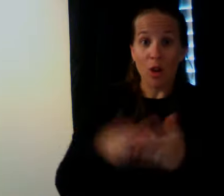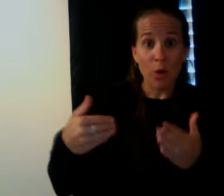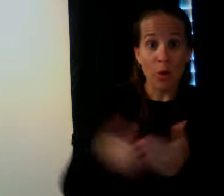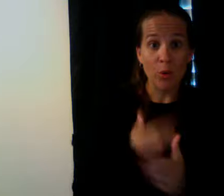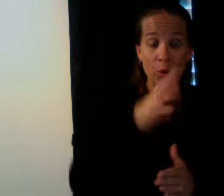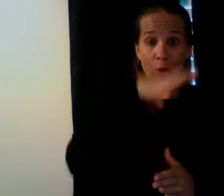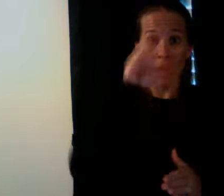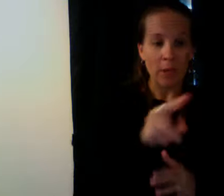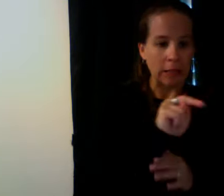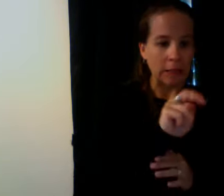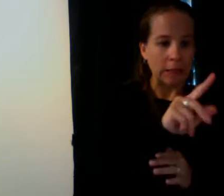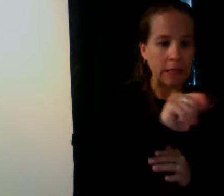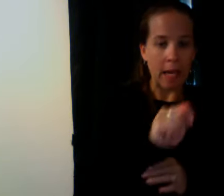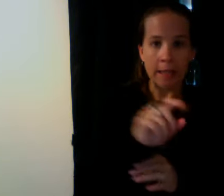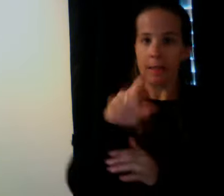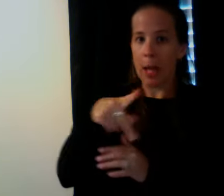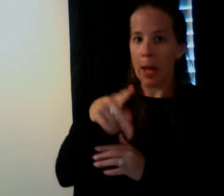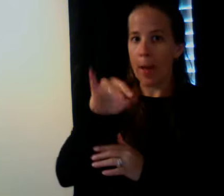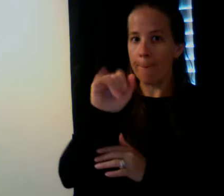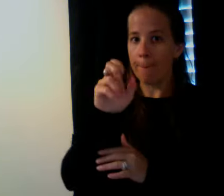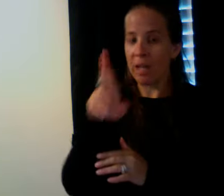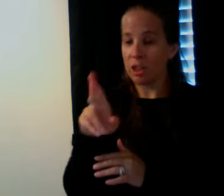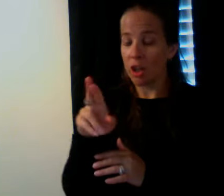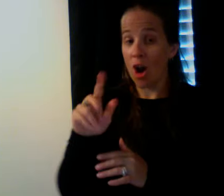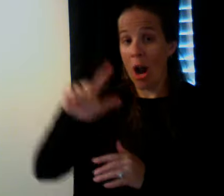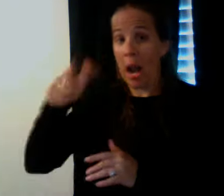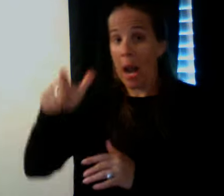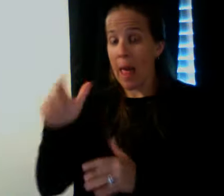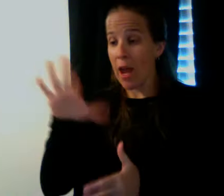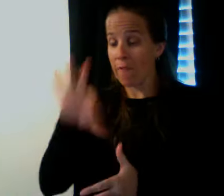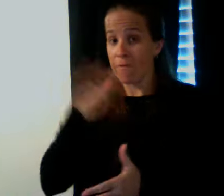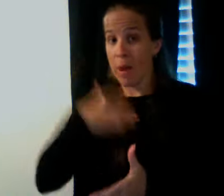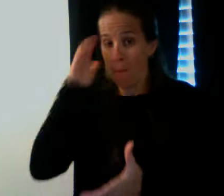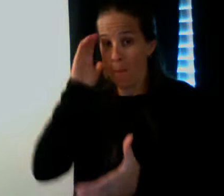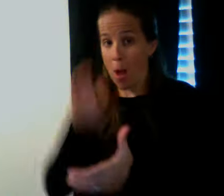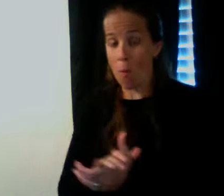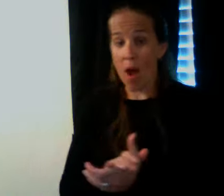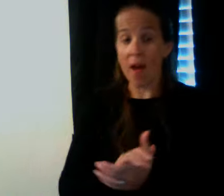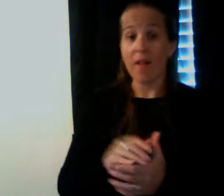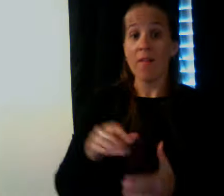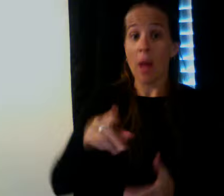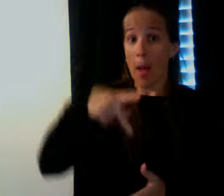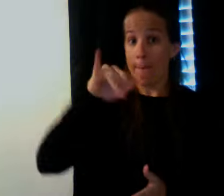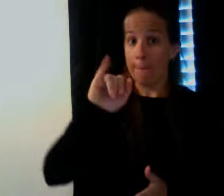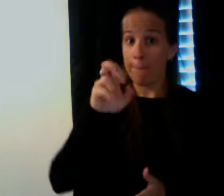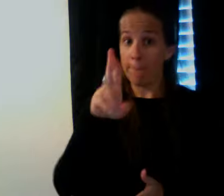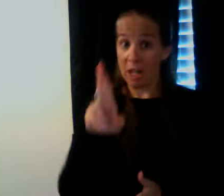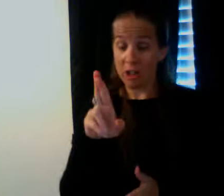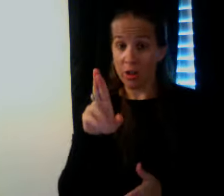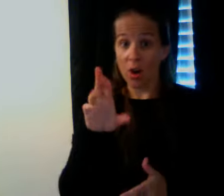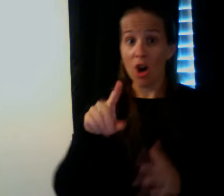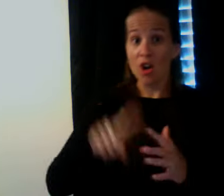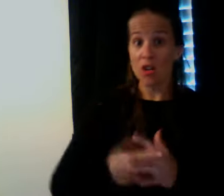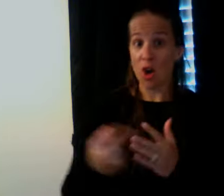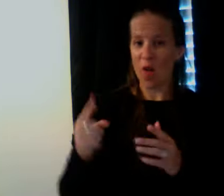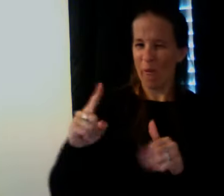in love with an amazing woman who would become my wife. Pixar went on to create the world's first computer animated feature film, Toy Story, and is now